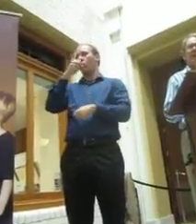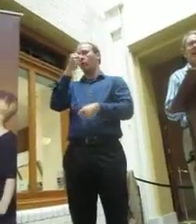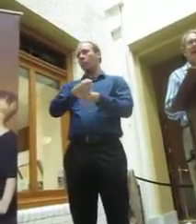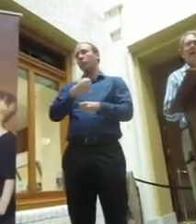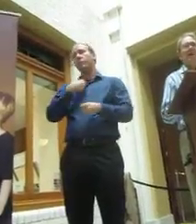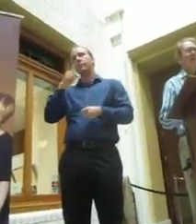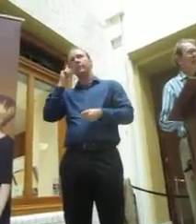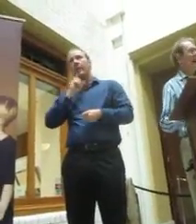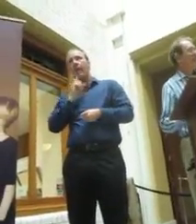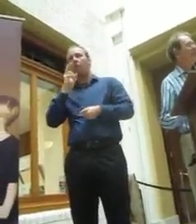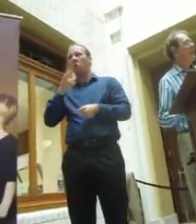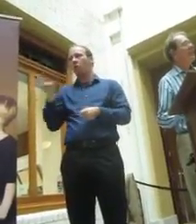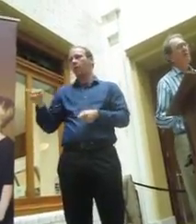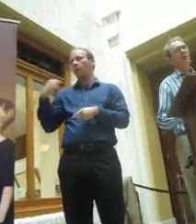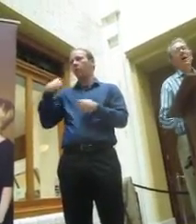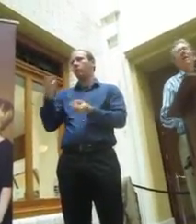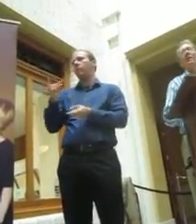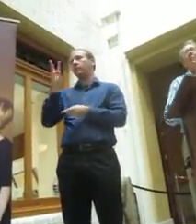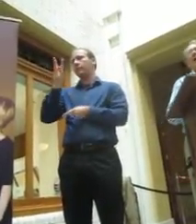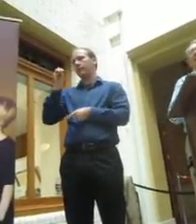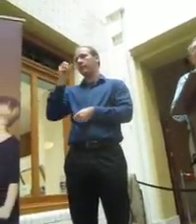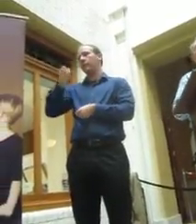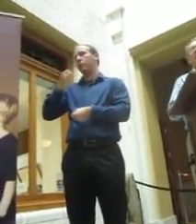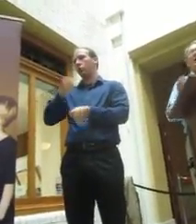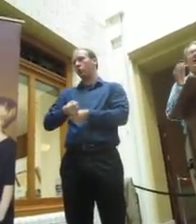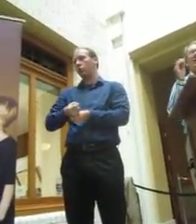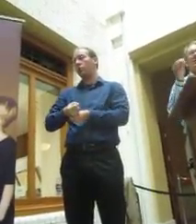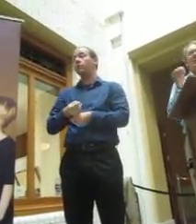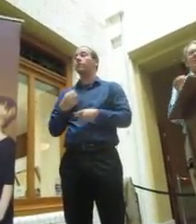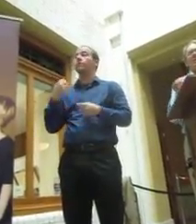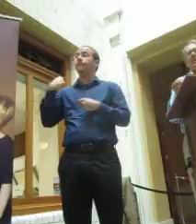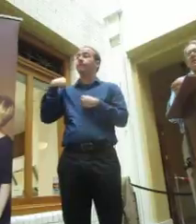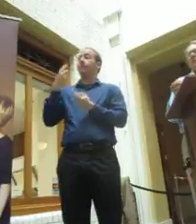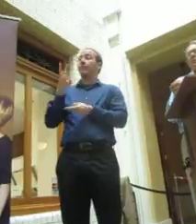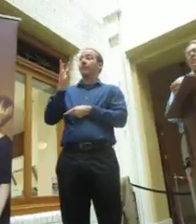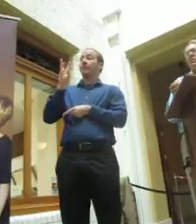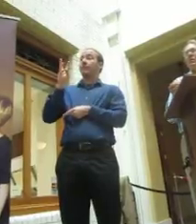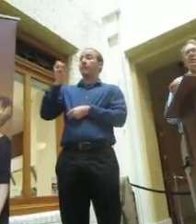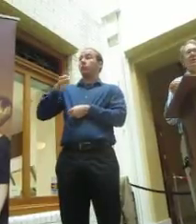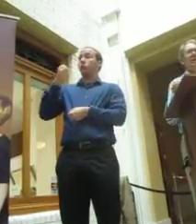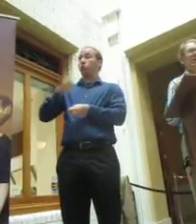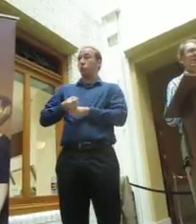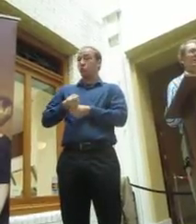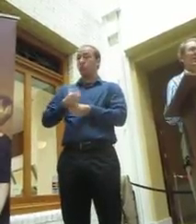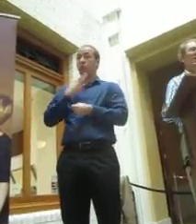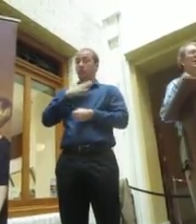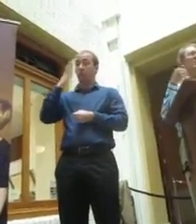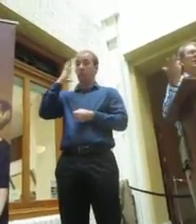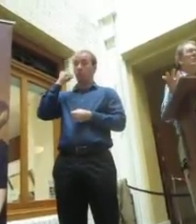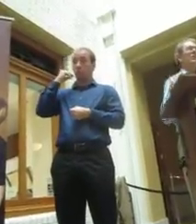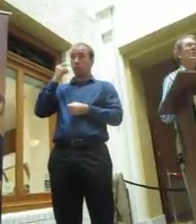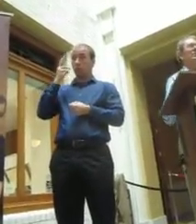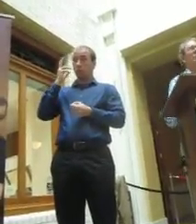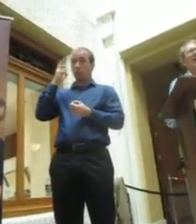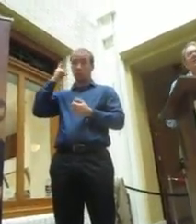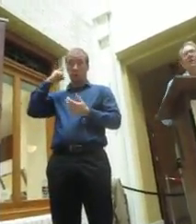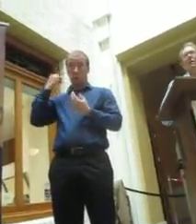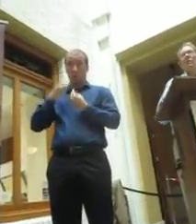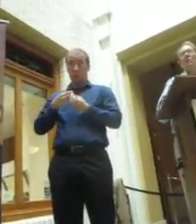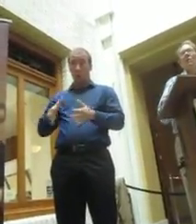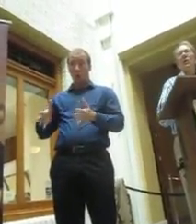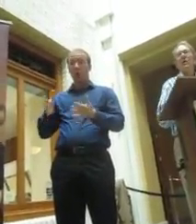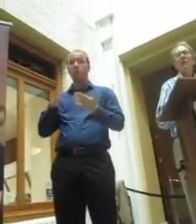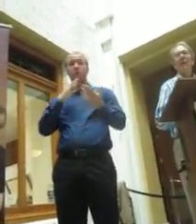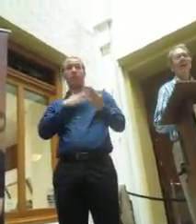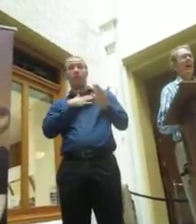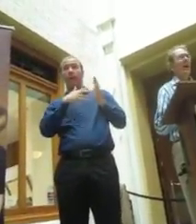years. For the last 6 years, I've combined my life experience as a person with hearing loss and my professional background